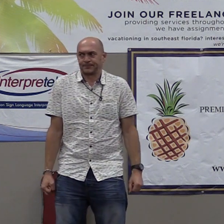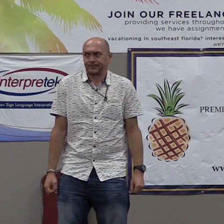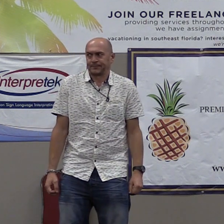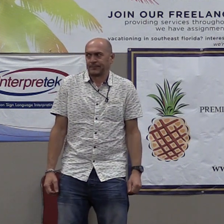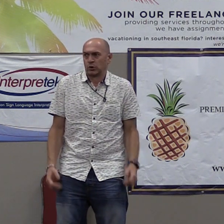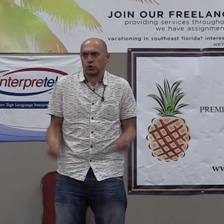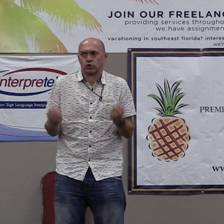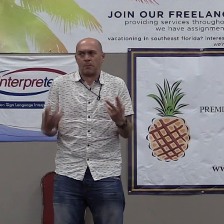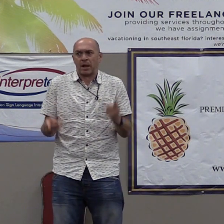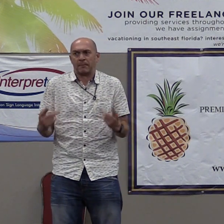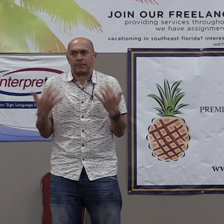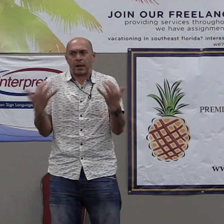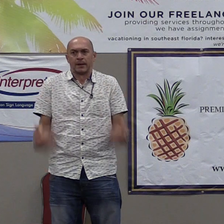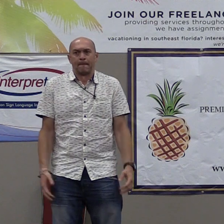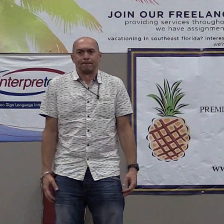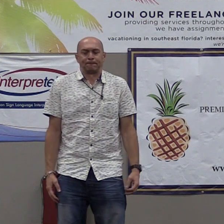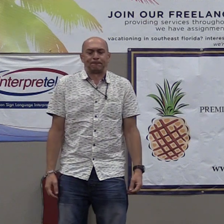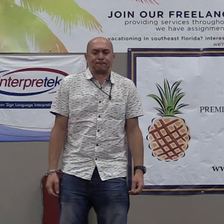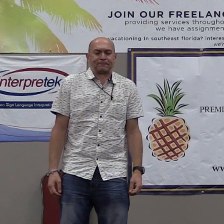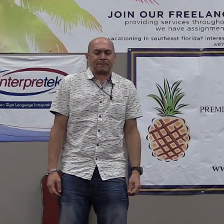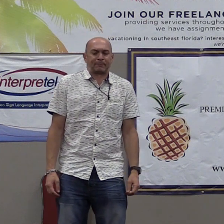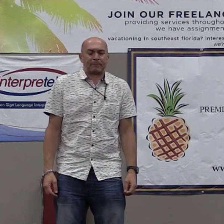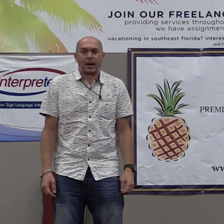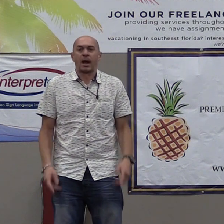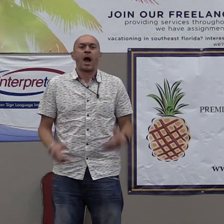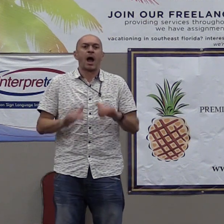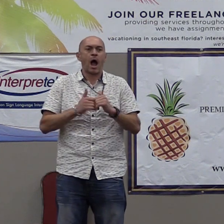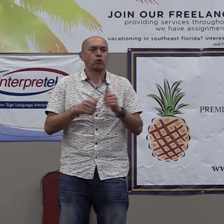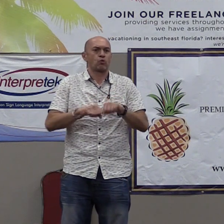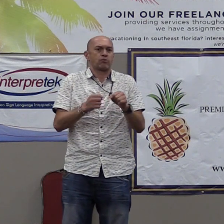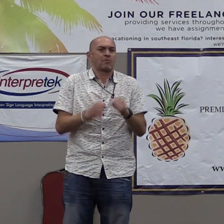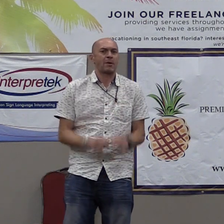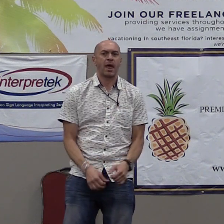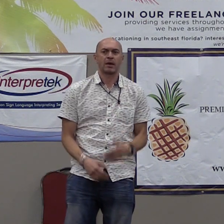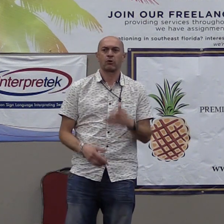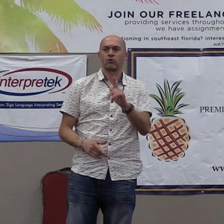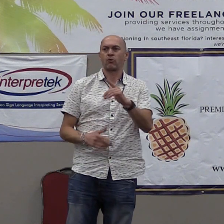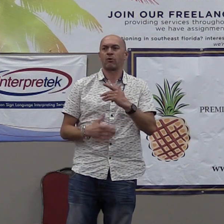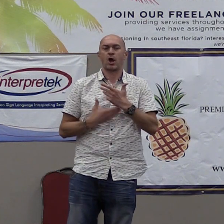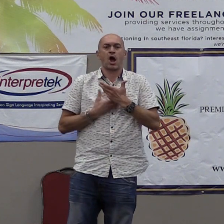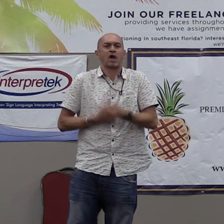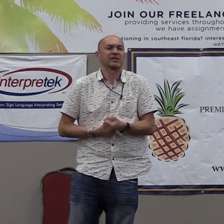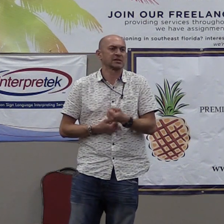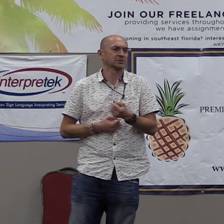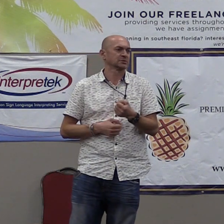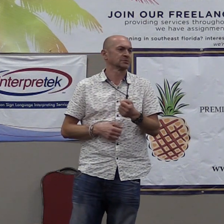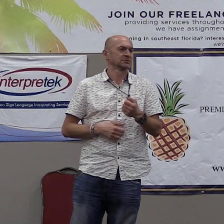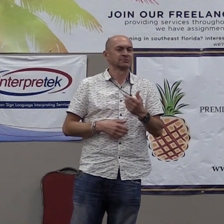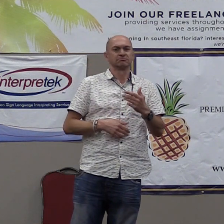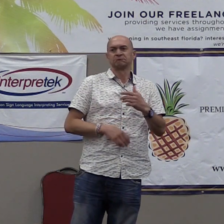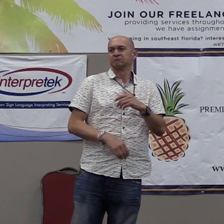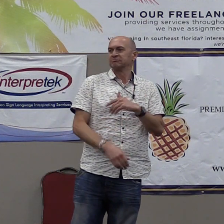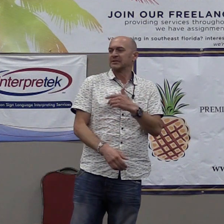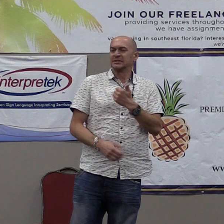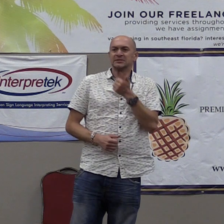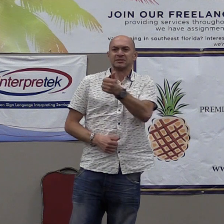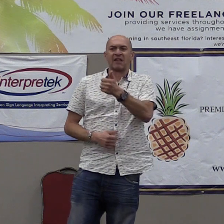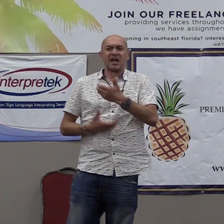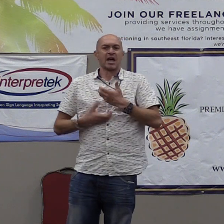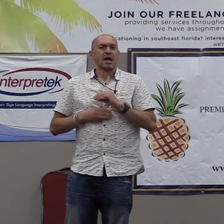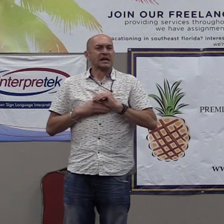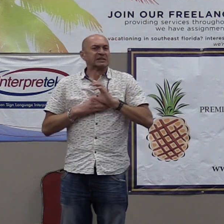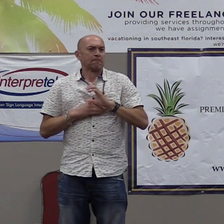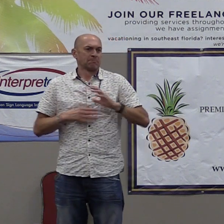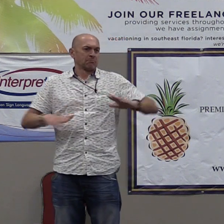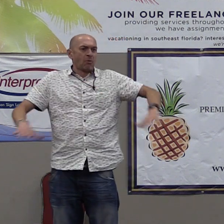from going like this, like, hi, there's so many people in this room, and how to break that and really build your